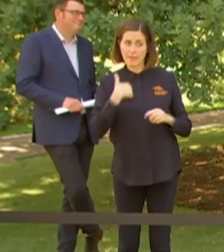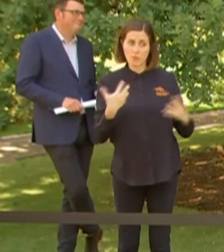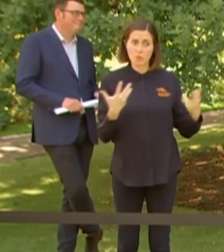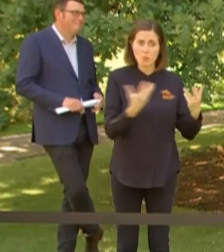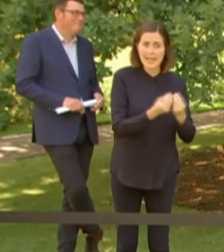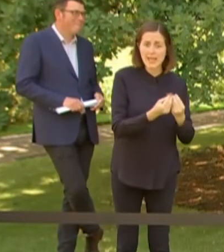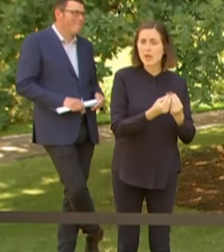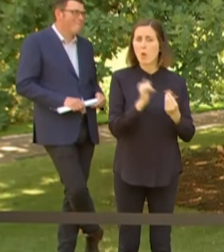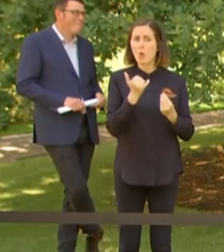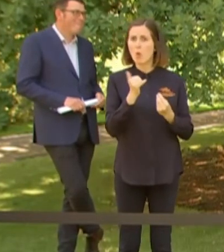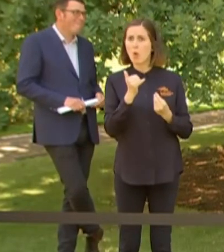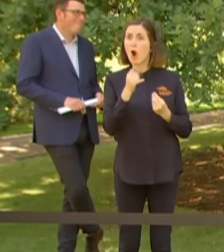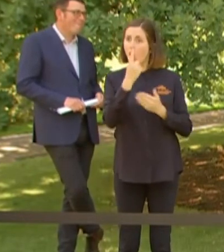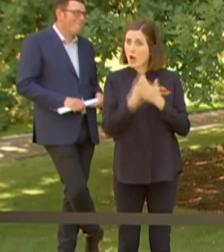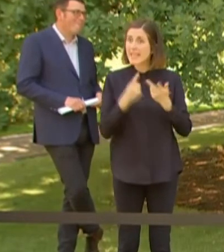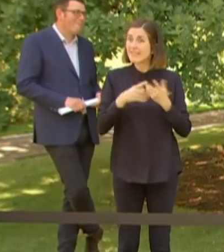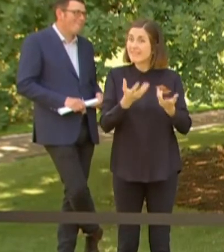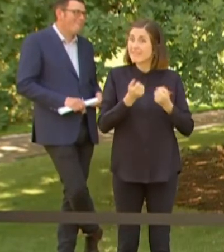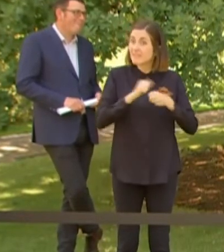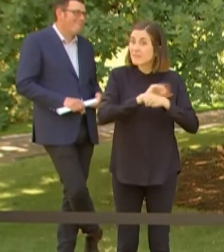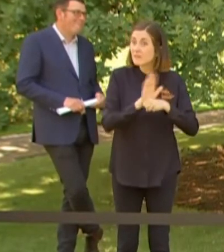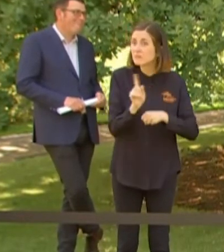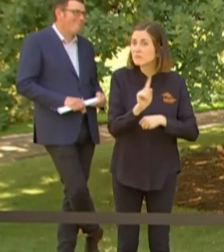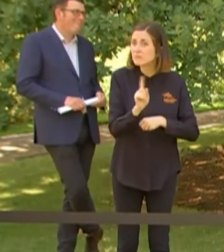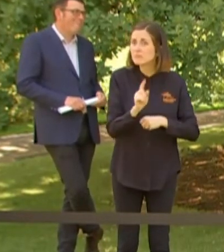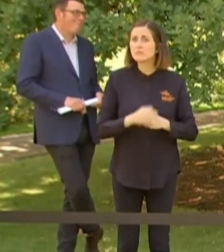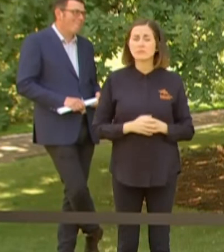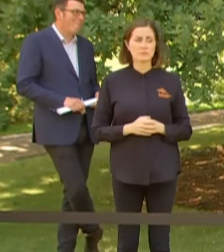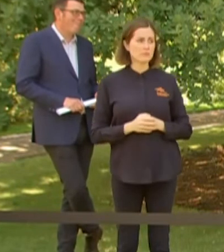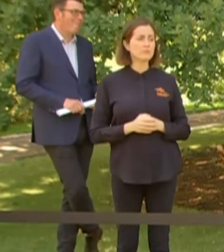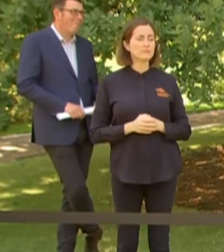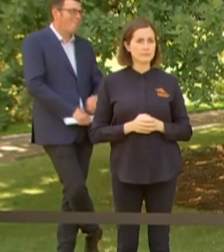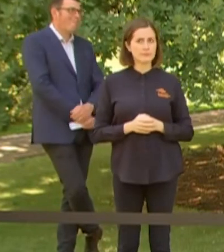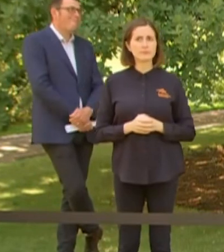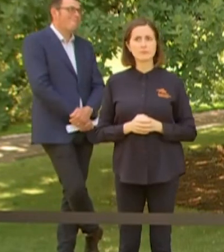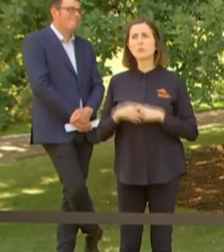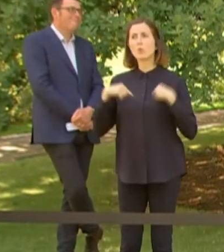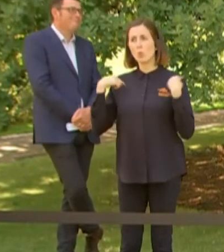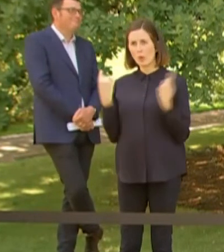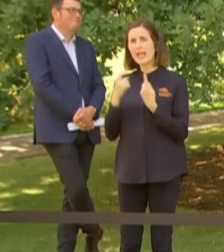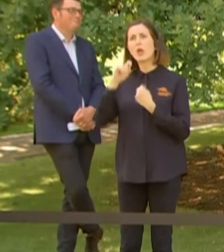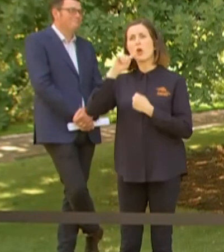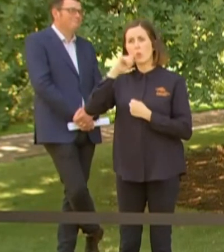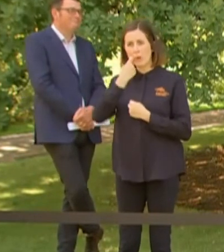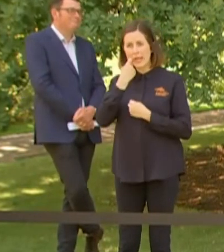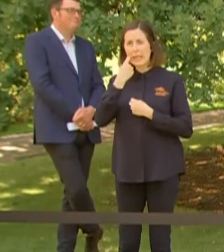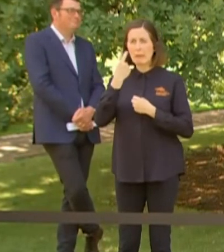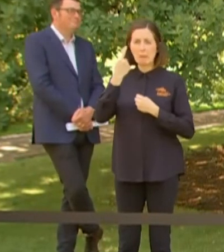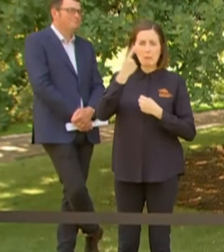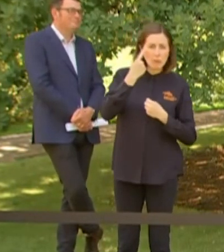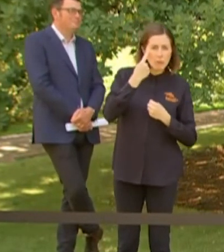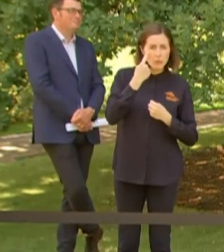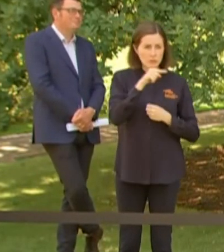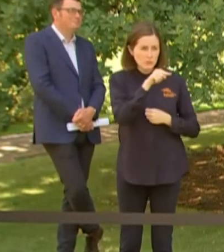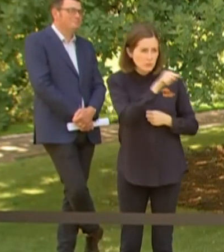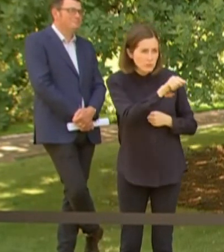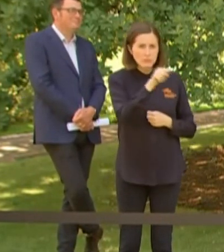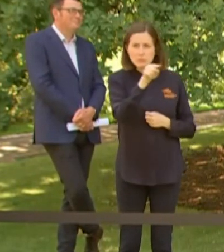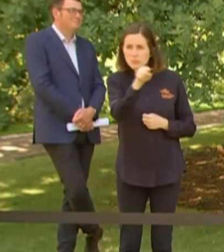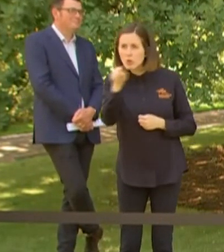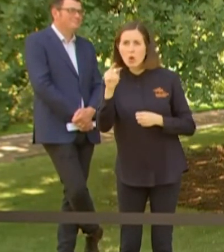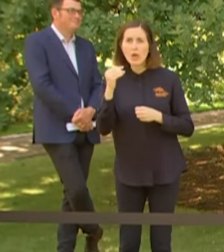Yeah, so look, we will be doing all we can when we do finish the contact mapping to work with those people who do live